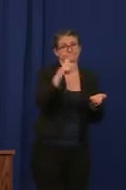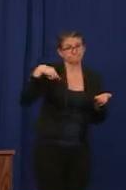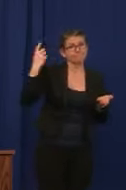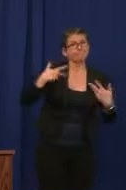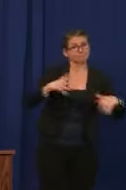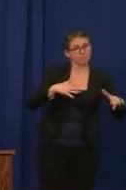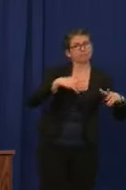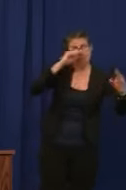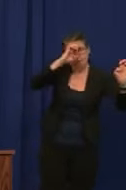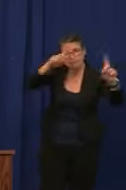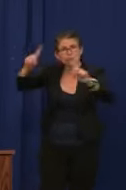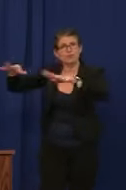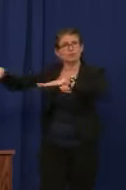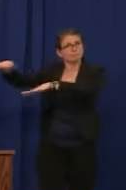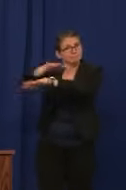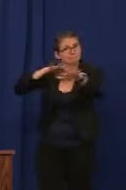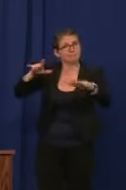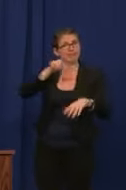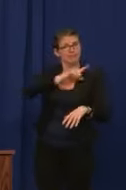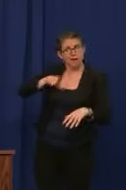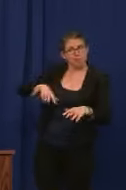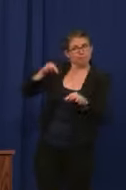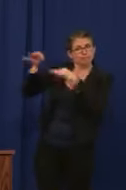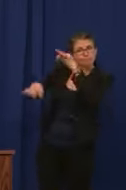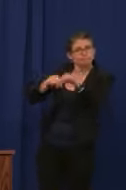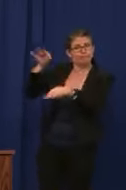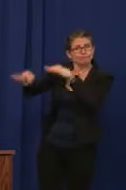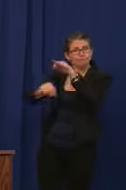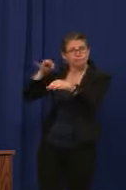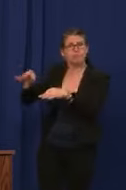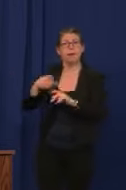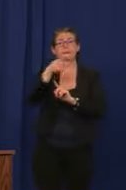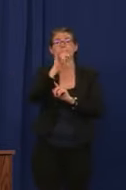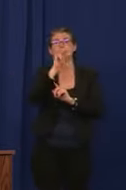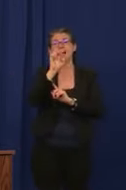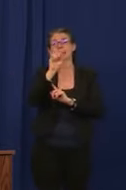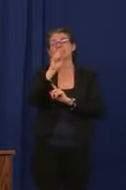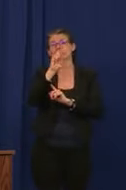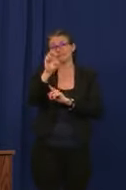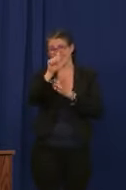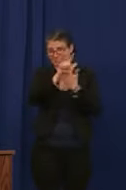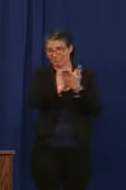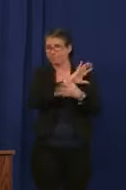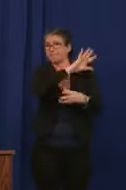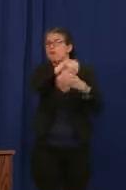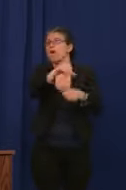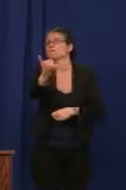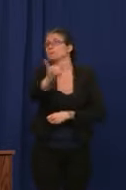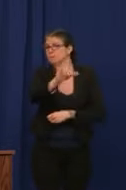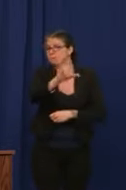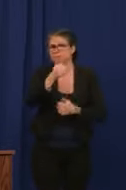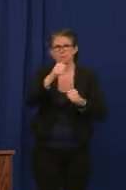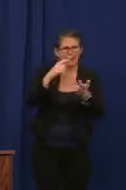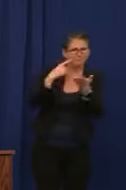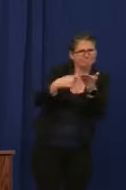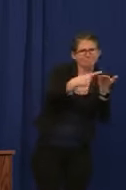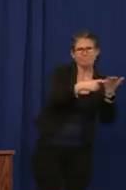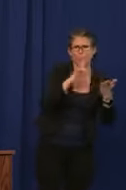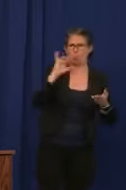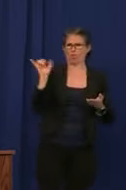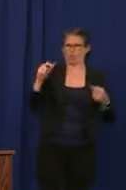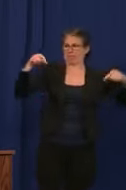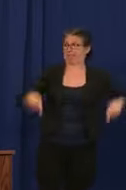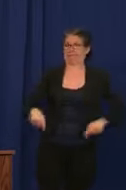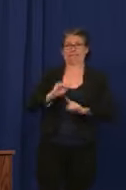bankers and credit union people, about what they can and what they are doing, what they can do to